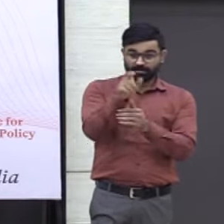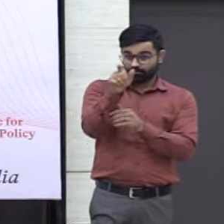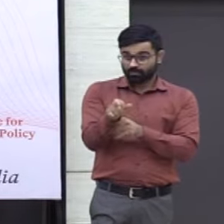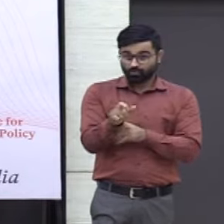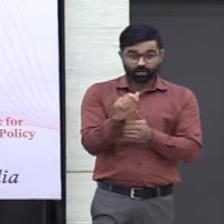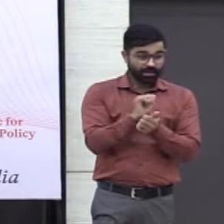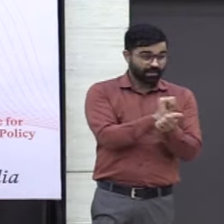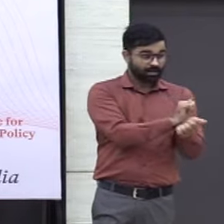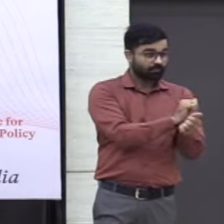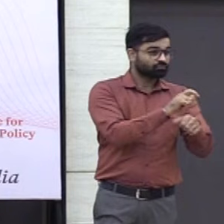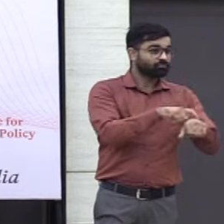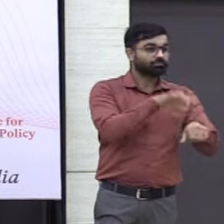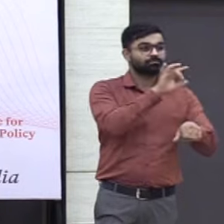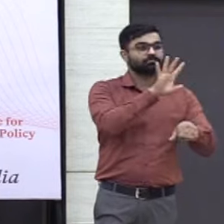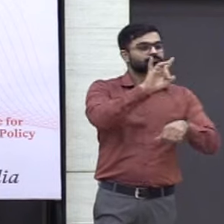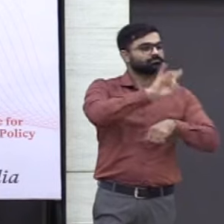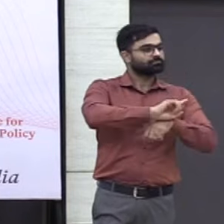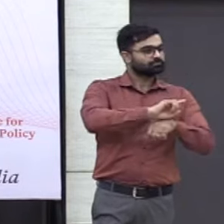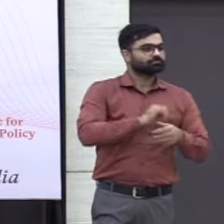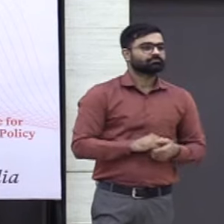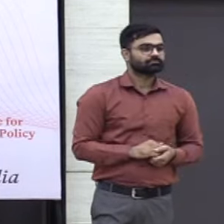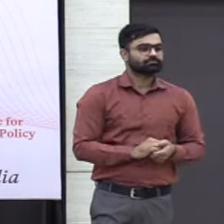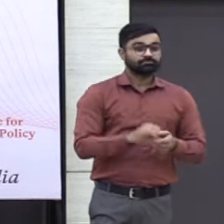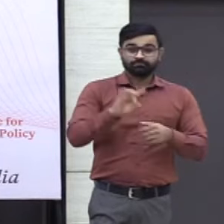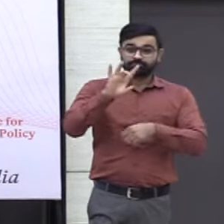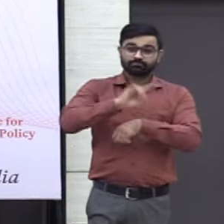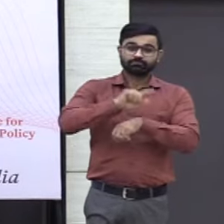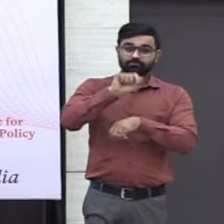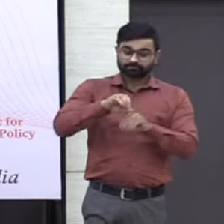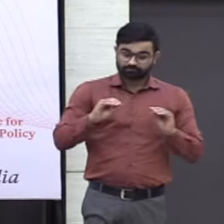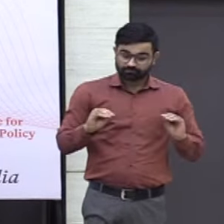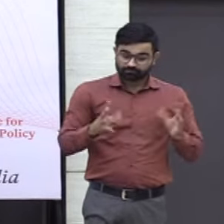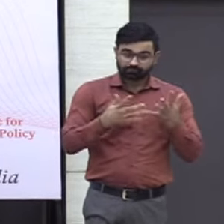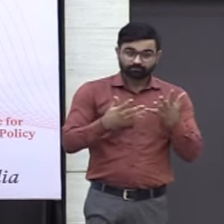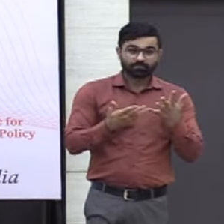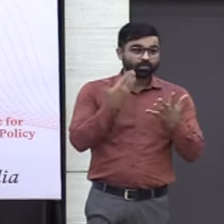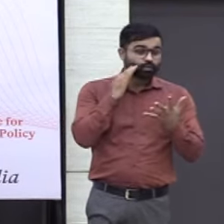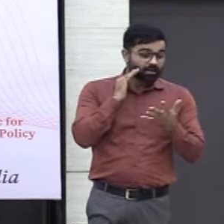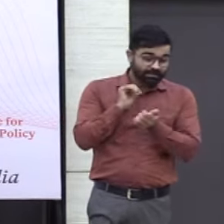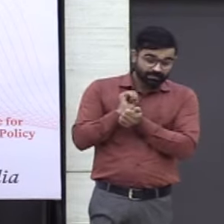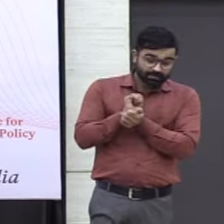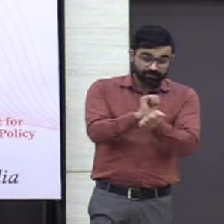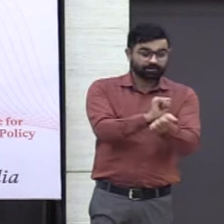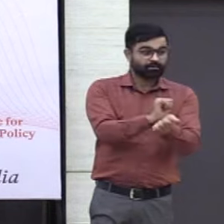into custody for a period of 15 days. But the 15 days started from the date of arrest.